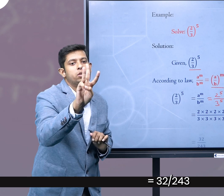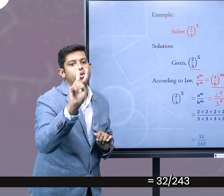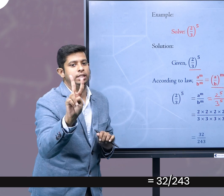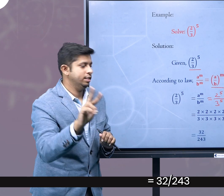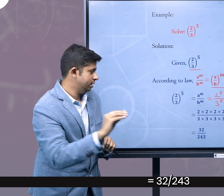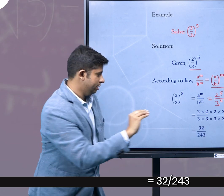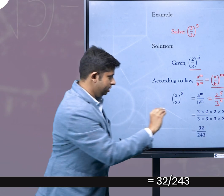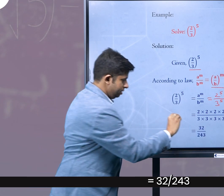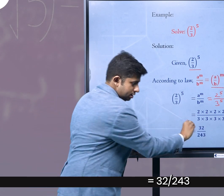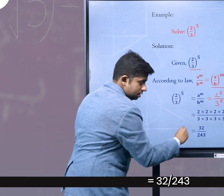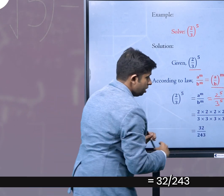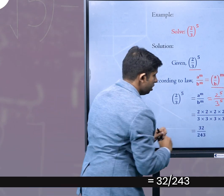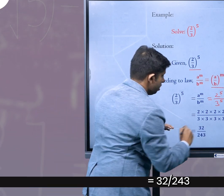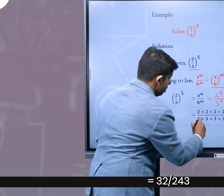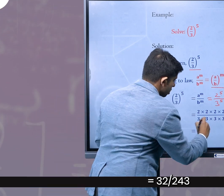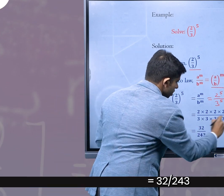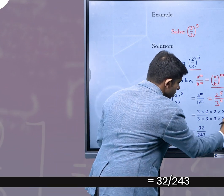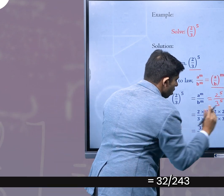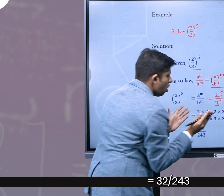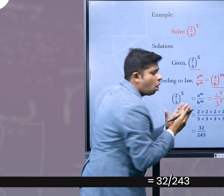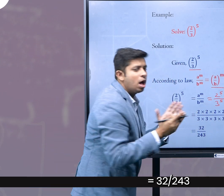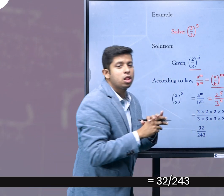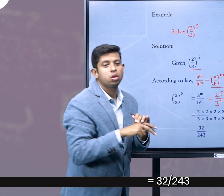to 32 by 243.